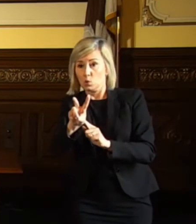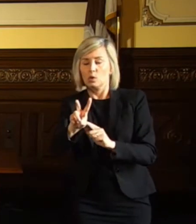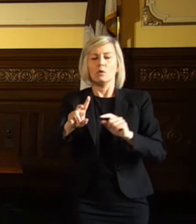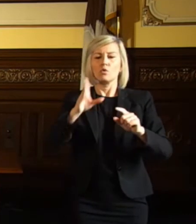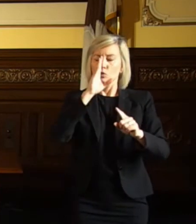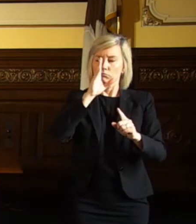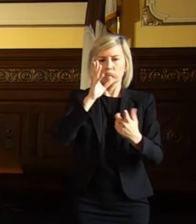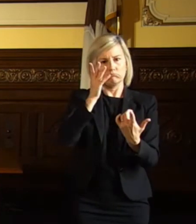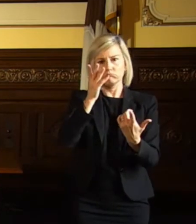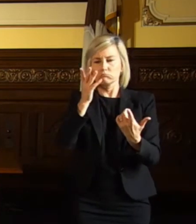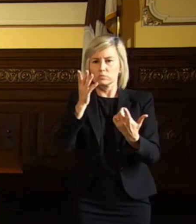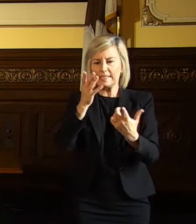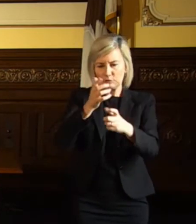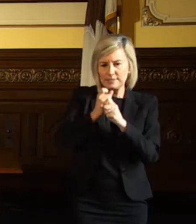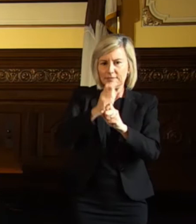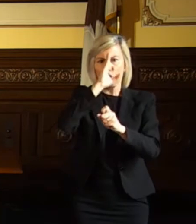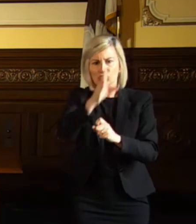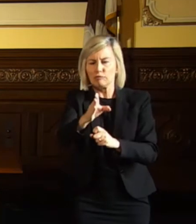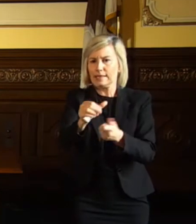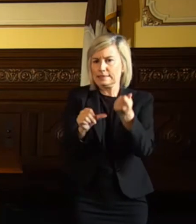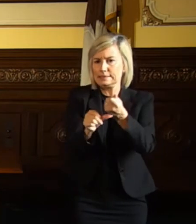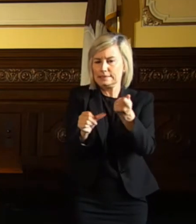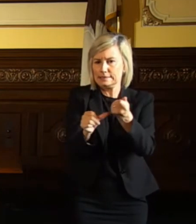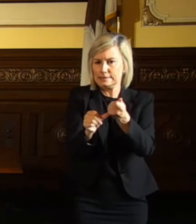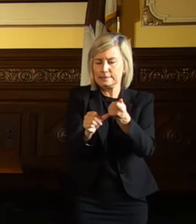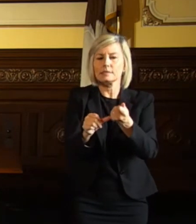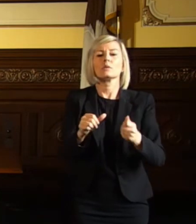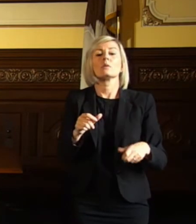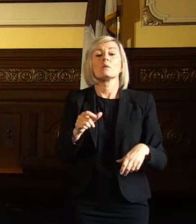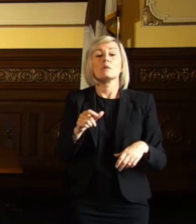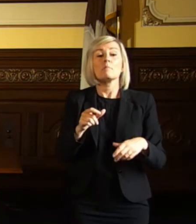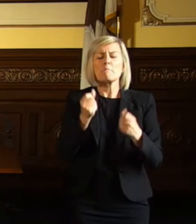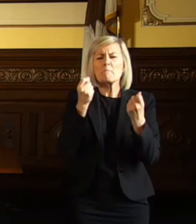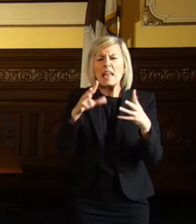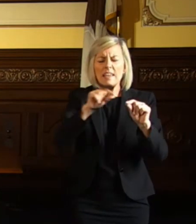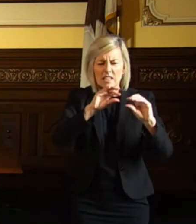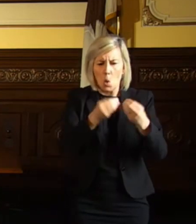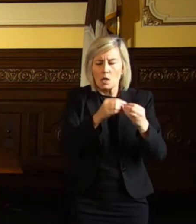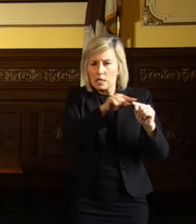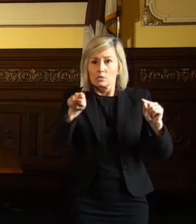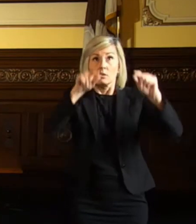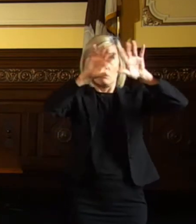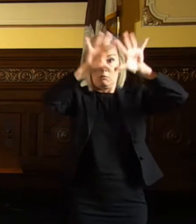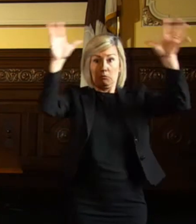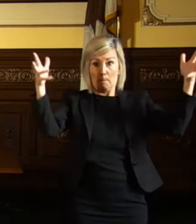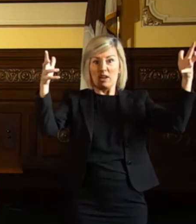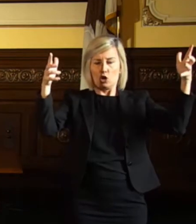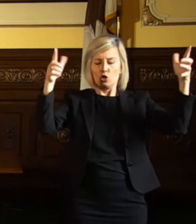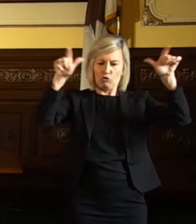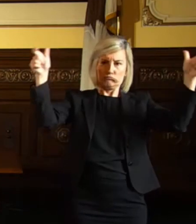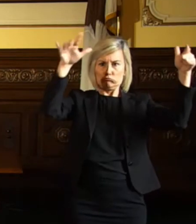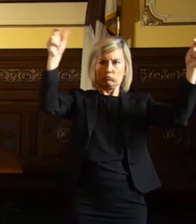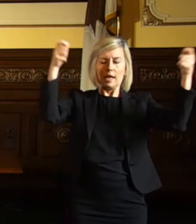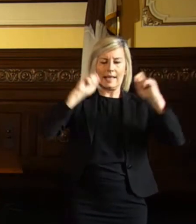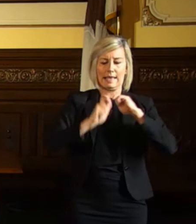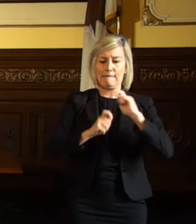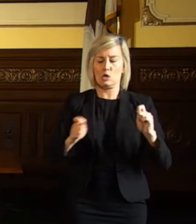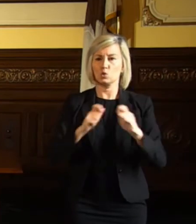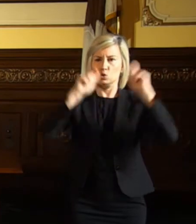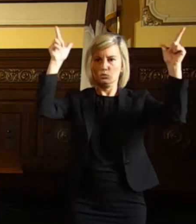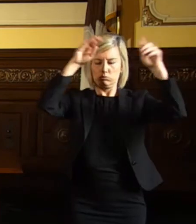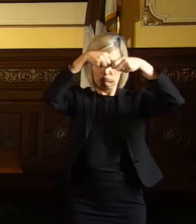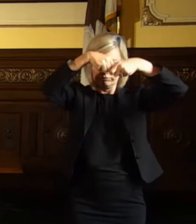receiving direct assistance. And because many of these are umbrella organizations that have distributed funds to smaller groups in